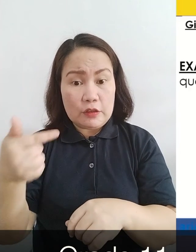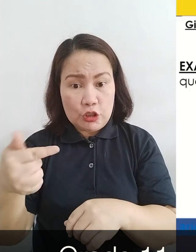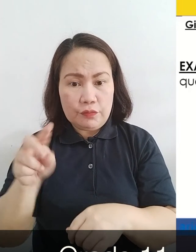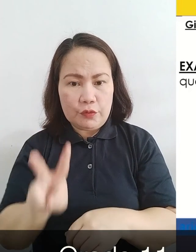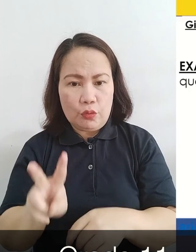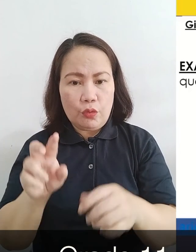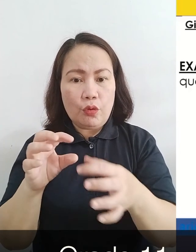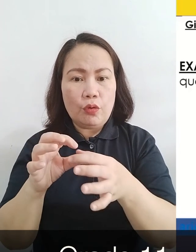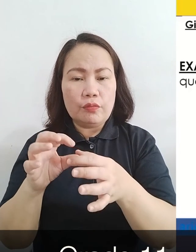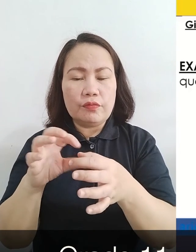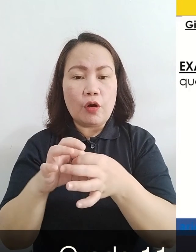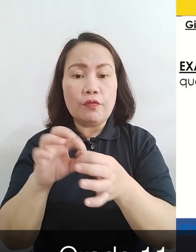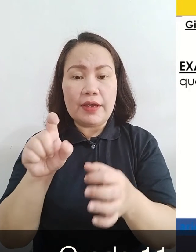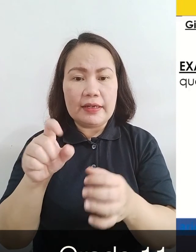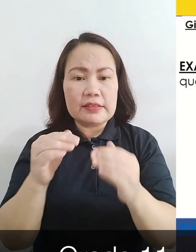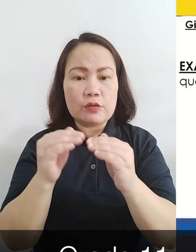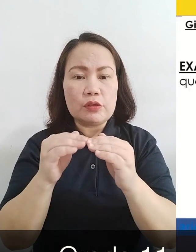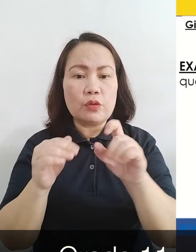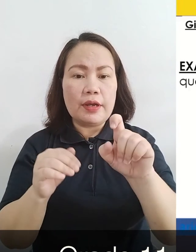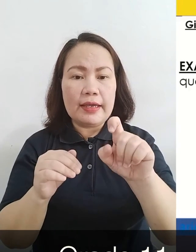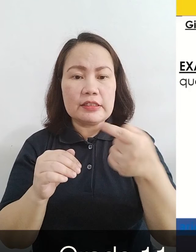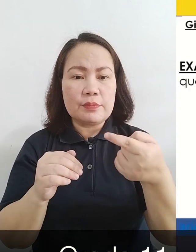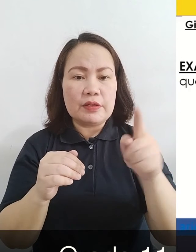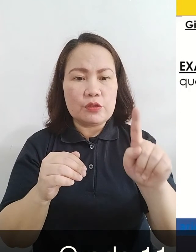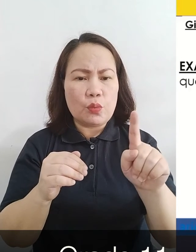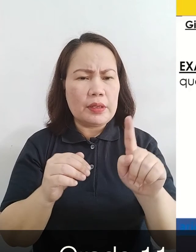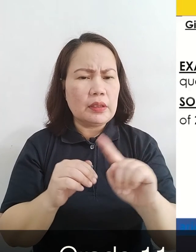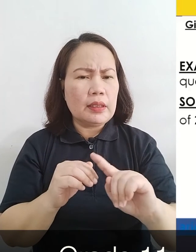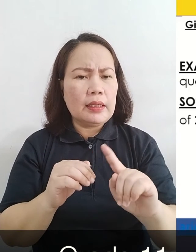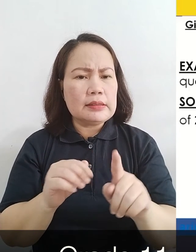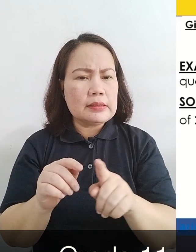1. So, alin kaya dito?